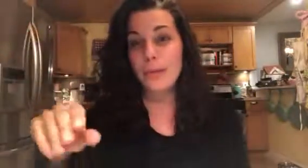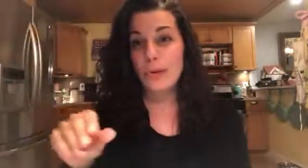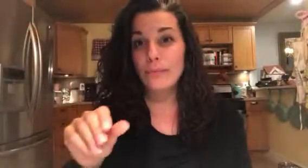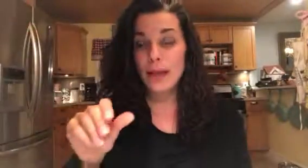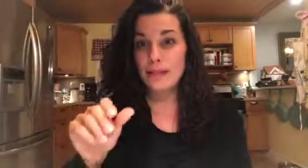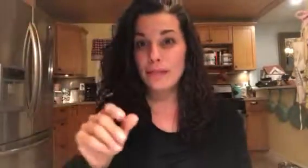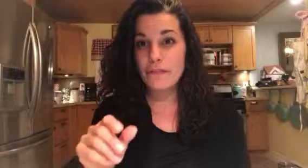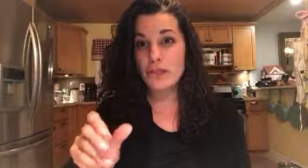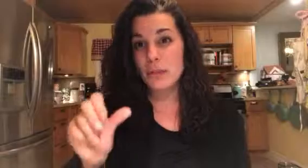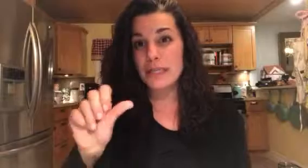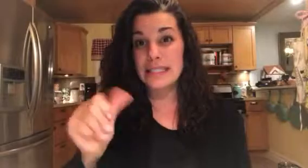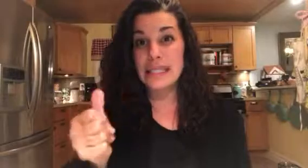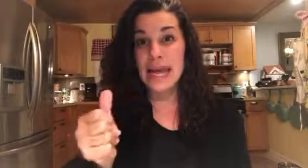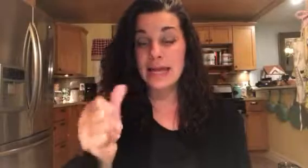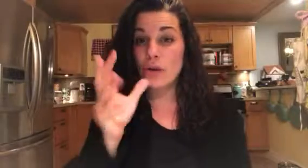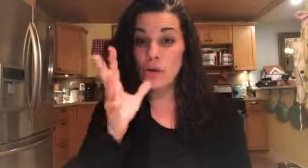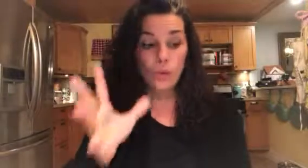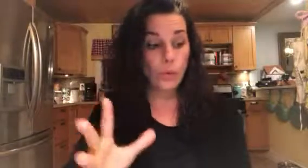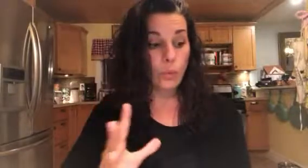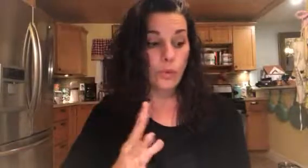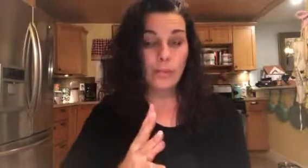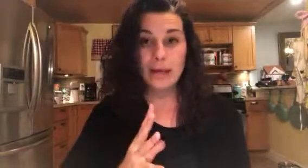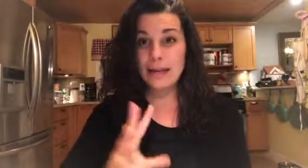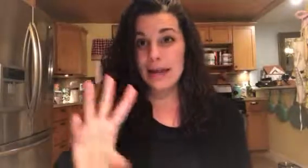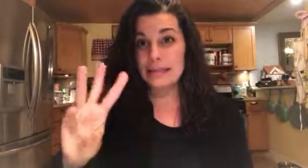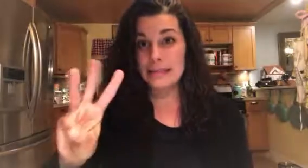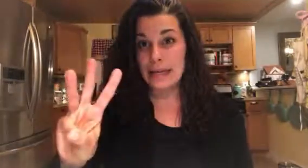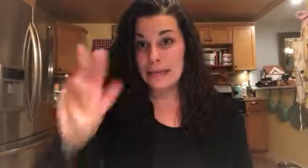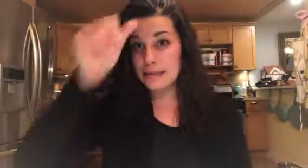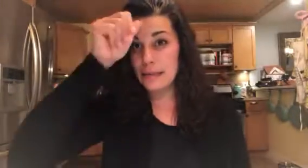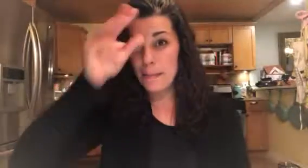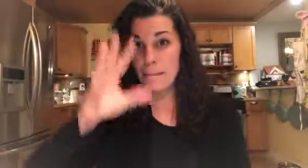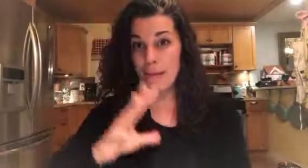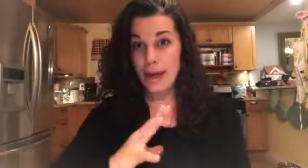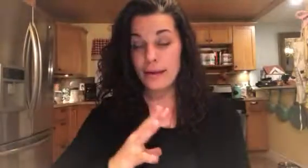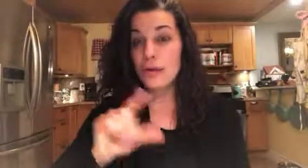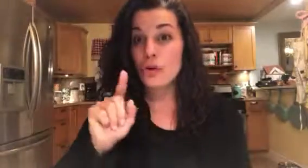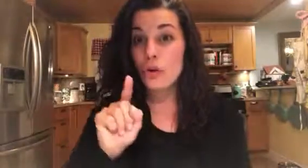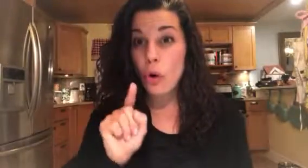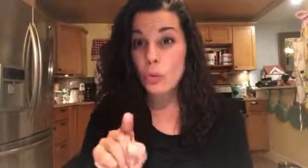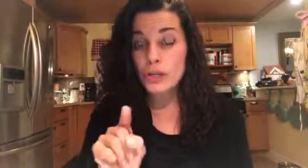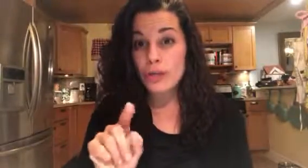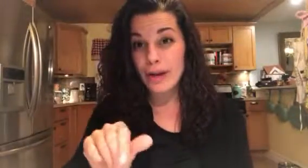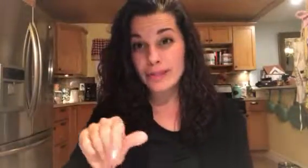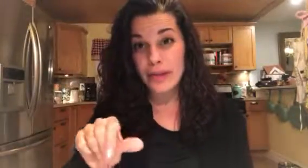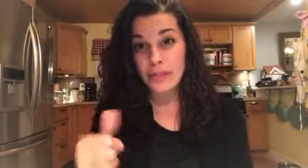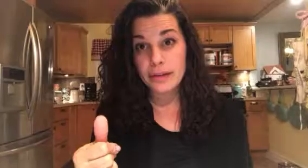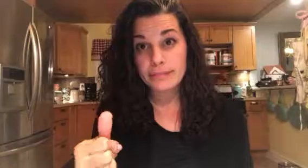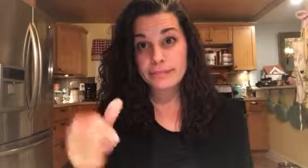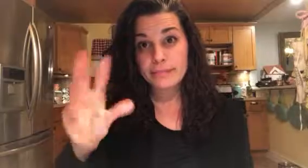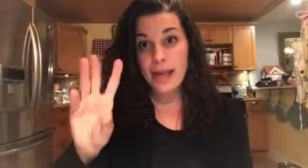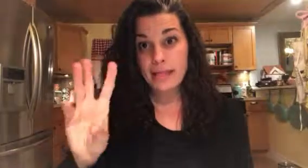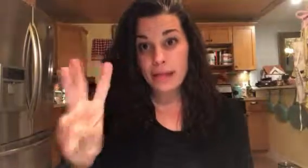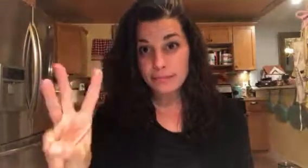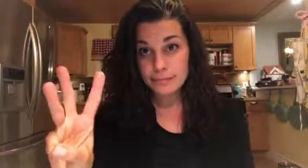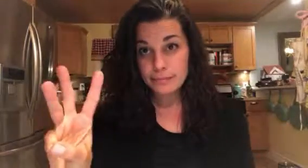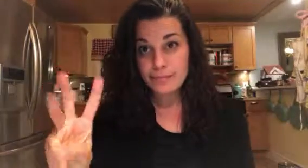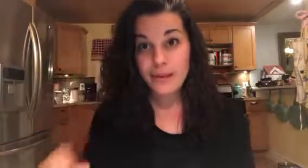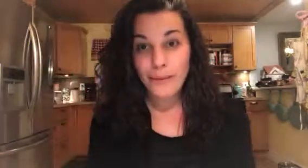example, I think the first one is 10 women and 6 men. You're only gonna write down the and the,